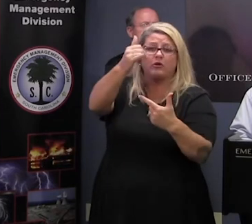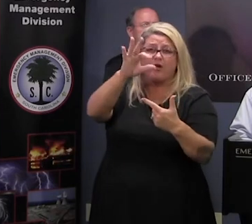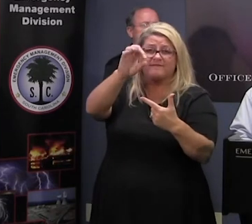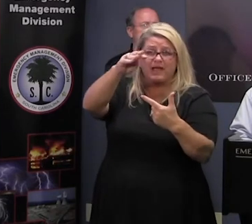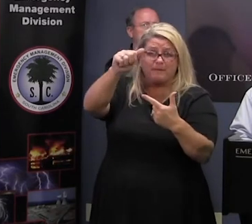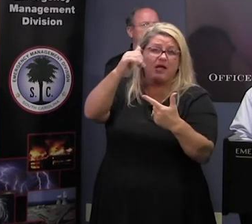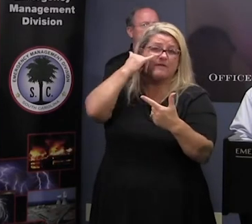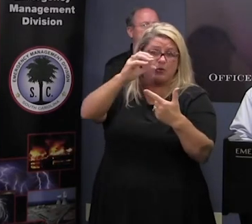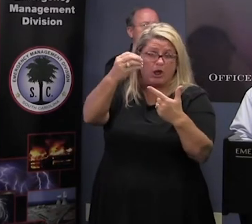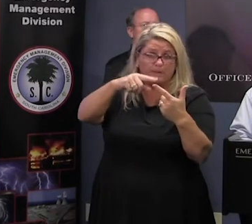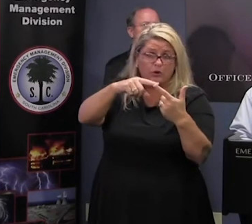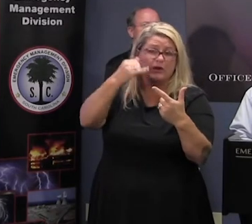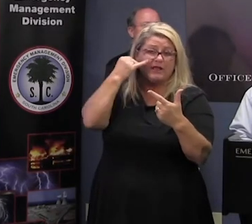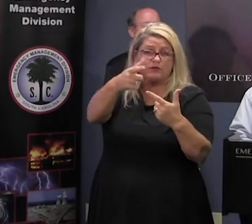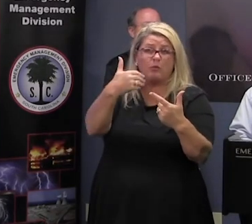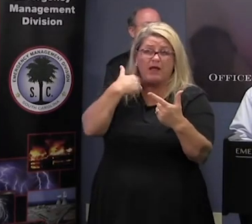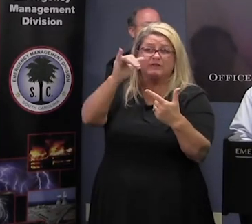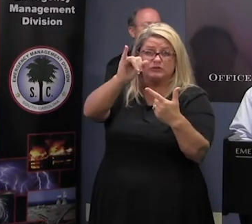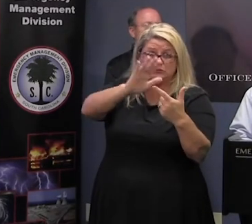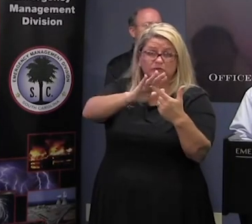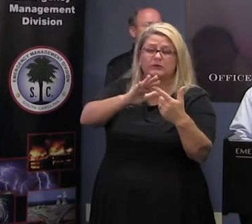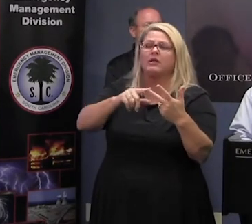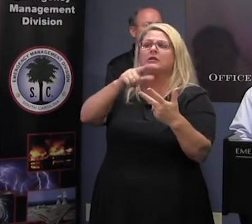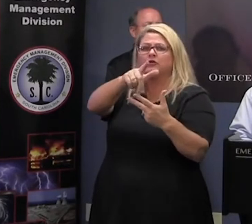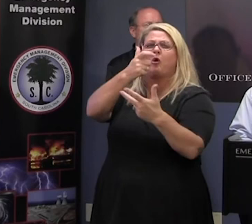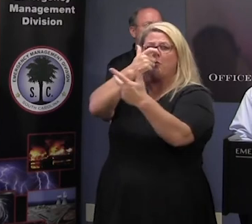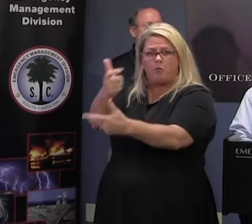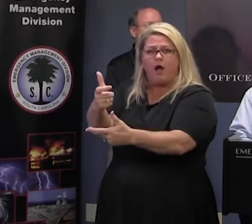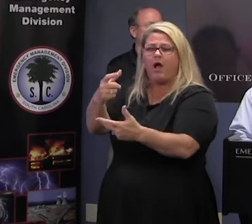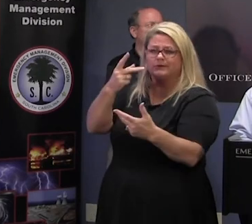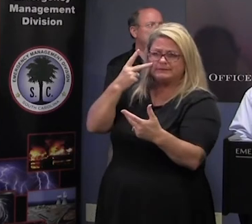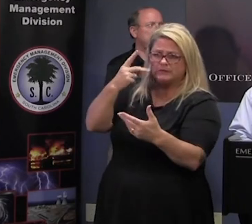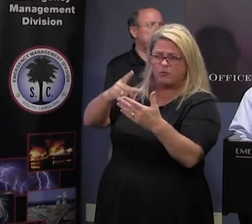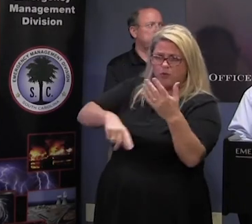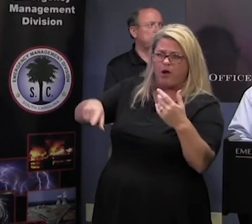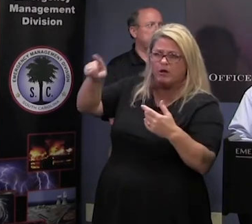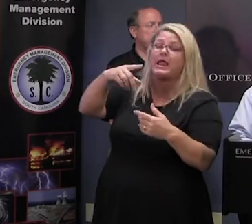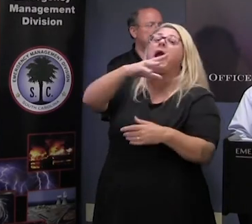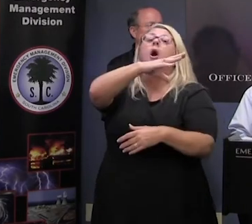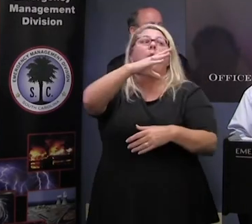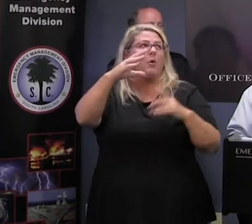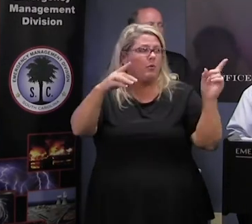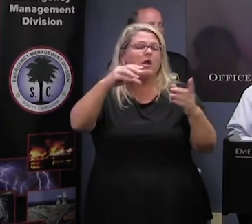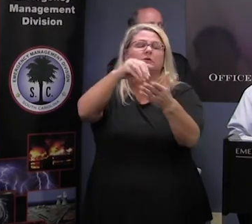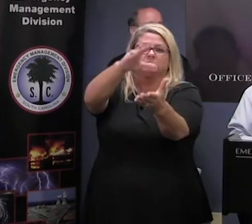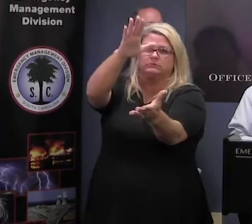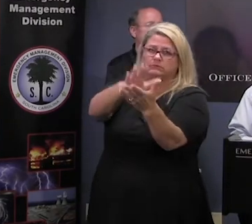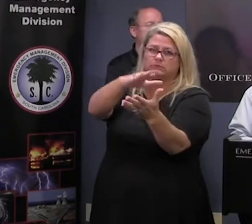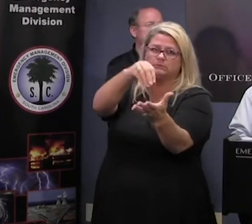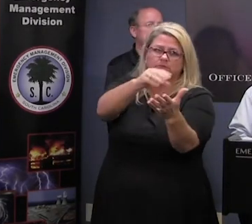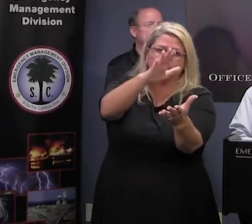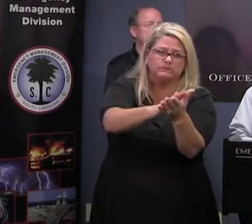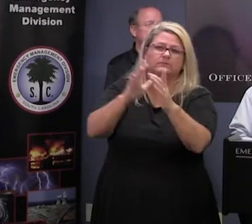if you have uninsured or underinsured losses. And then watch for those opportunities for those disaster recovery centers. Document. And yes, thank document. You. Document